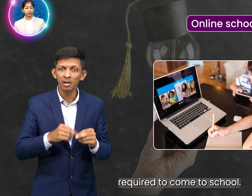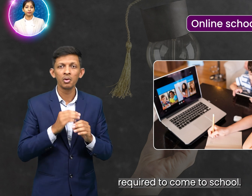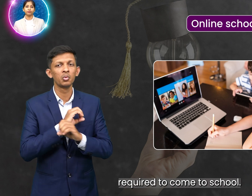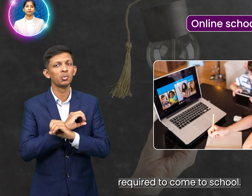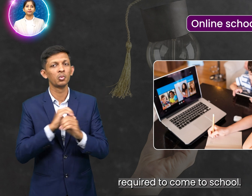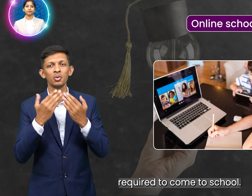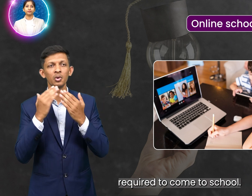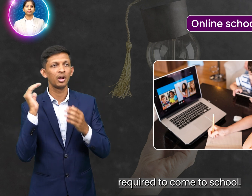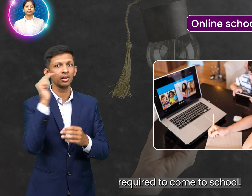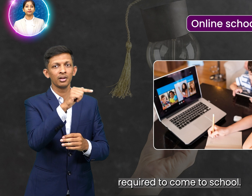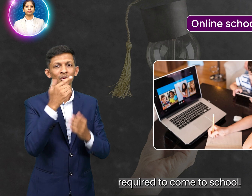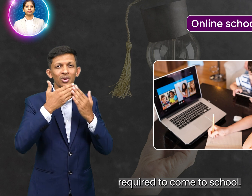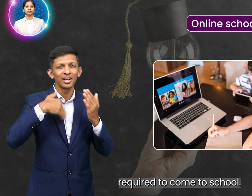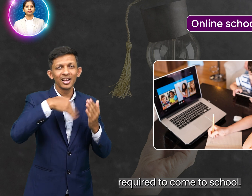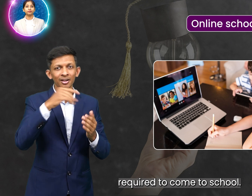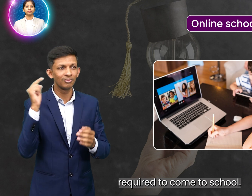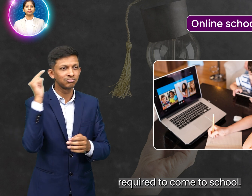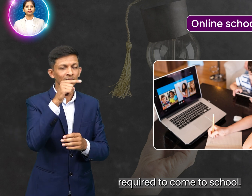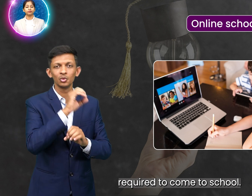school.